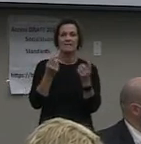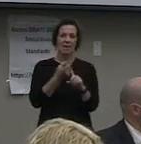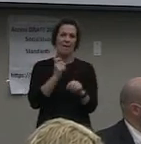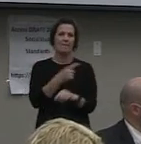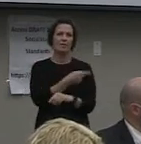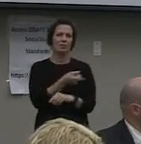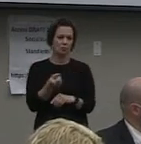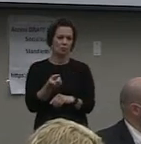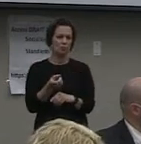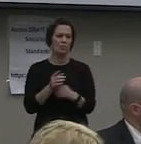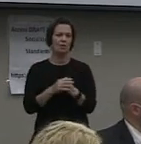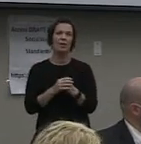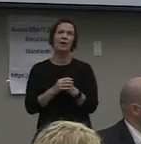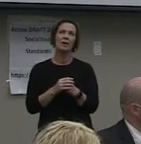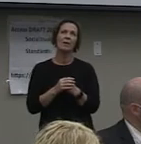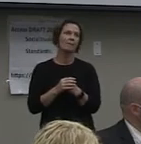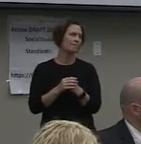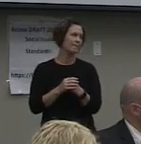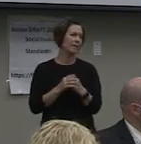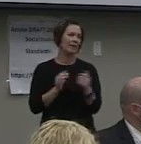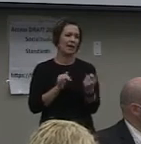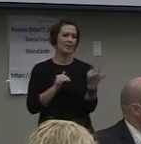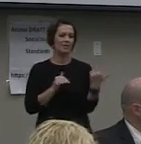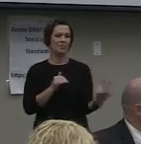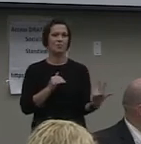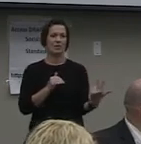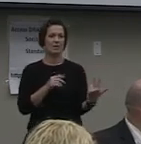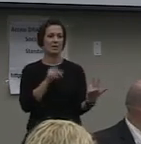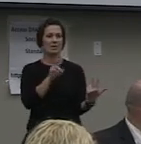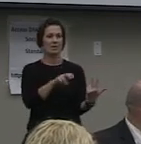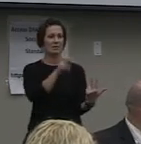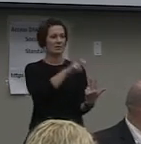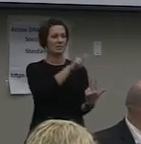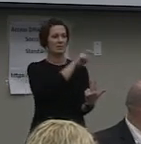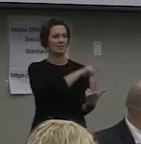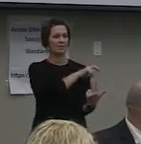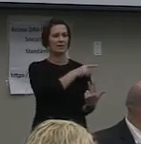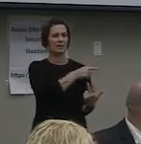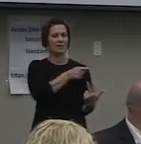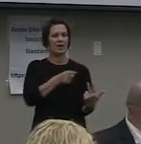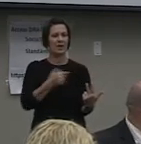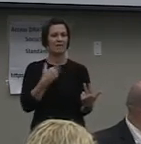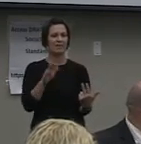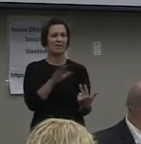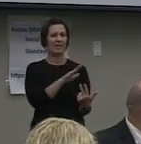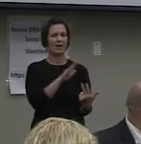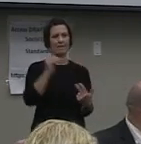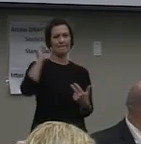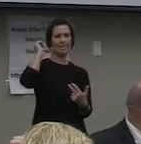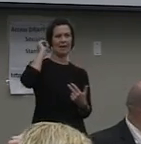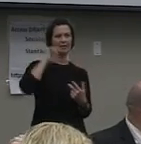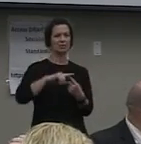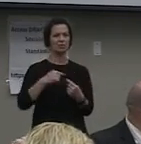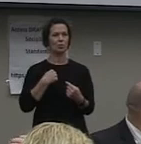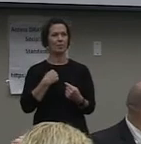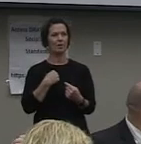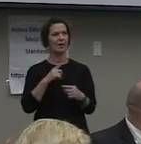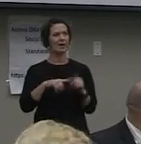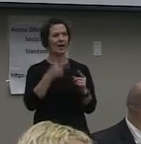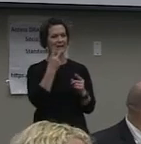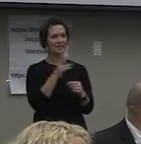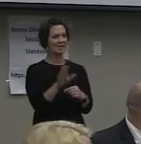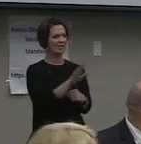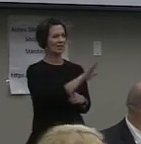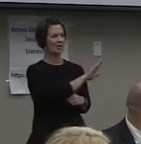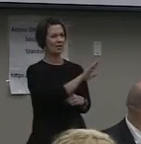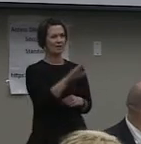asked, just like these three right up here, got their backs to me, just so we can be on camera and they can't see the faces